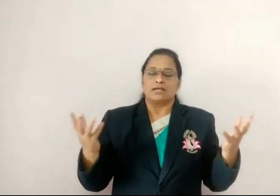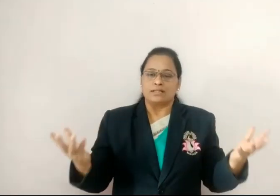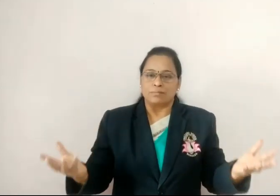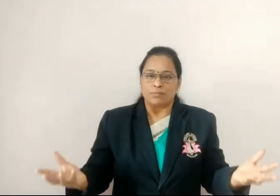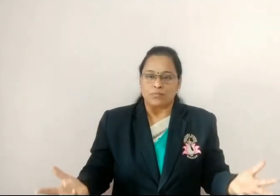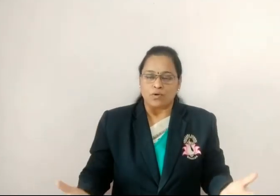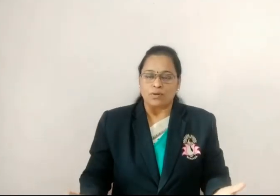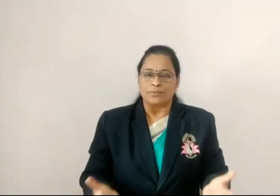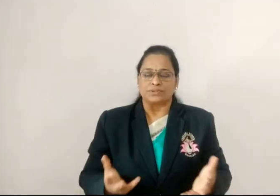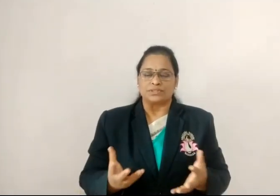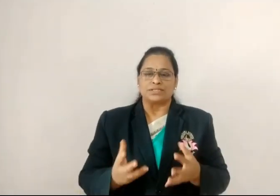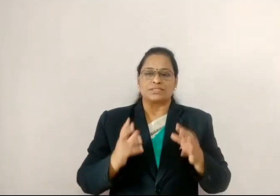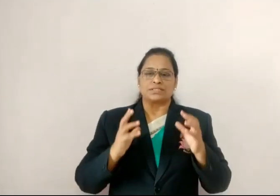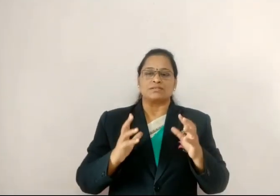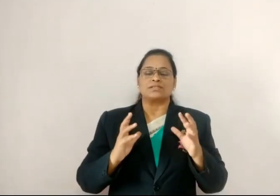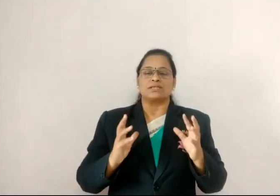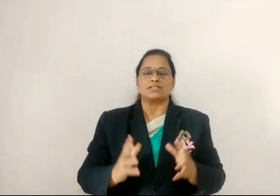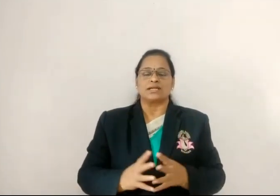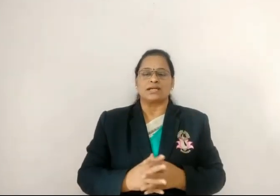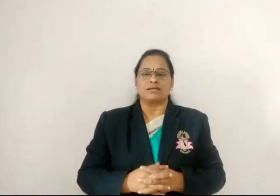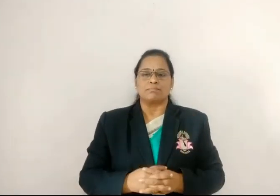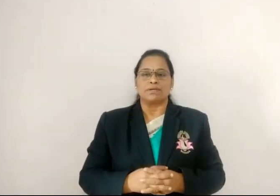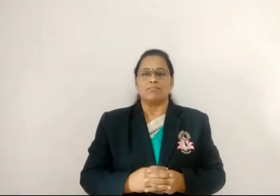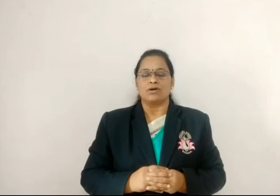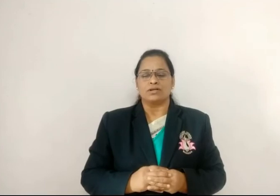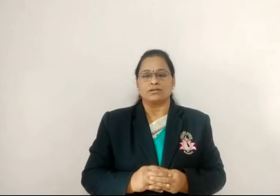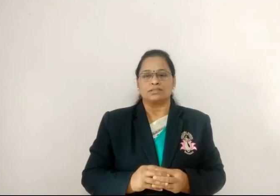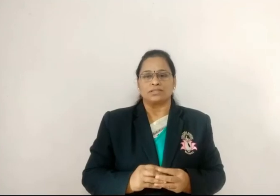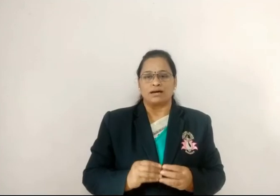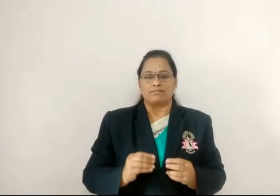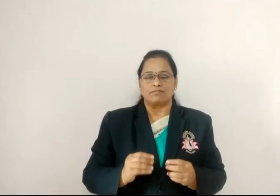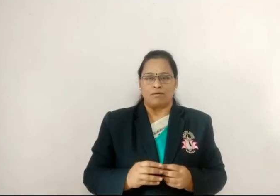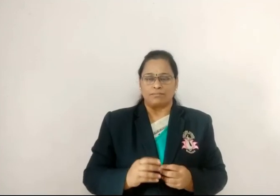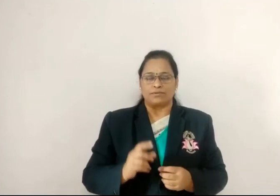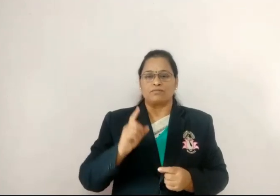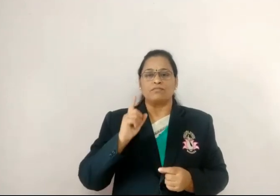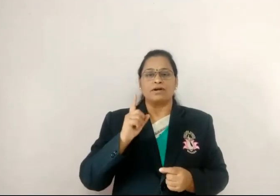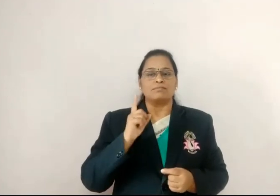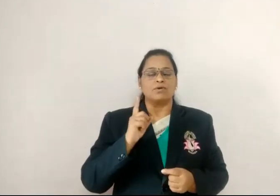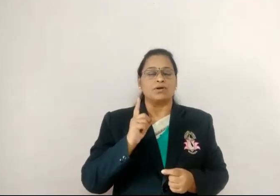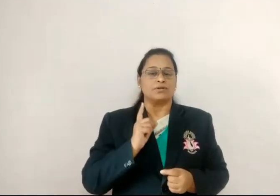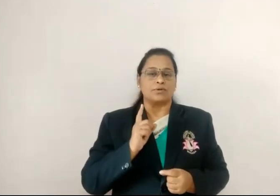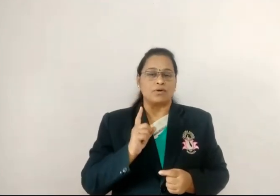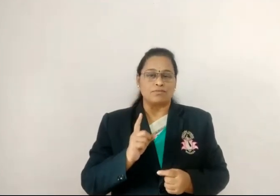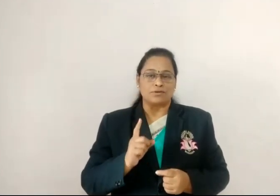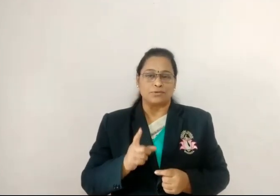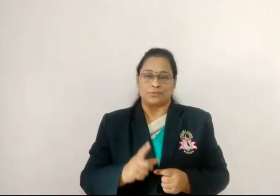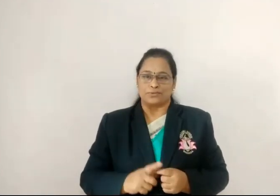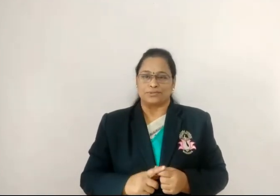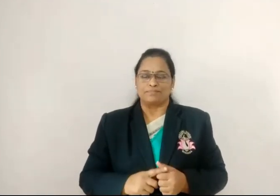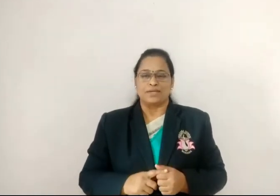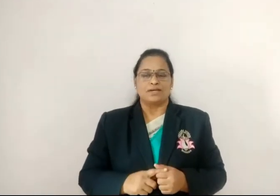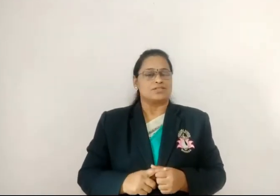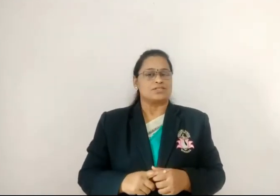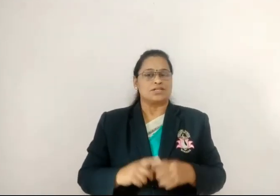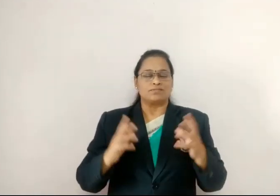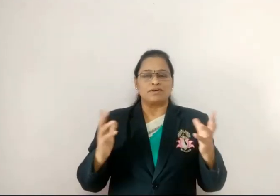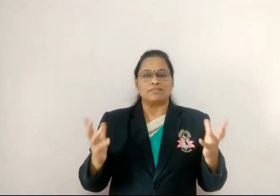the whole process, 38 ATP molecules are formed from one molecule of glucose. So such a way, very